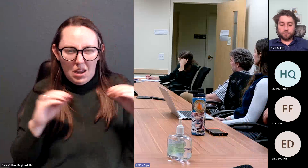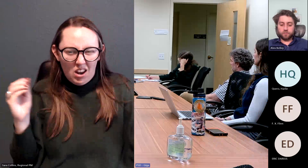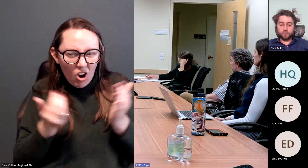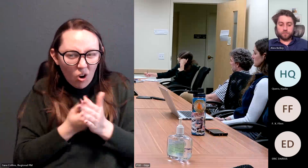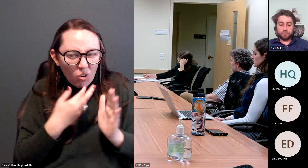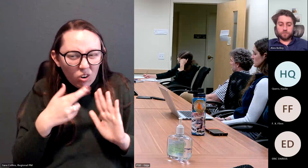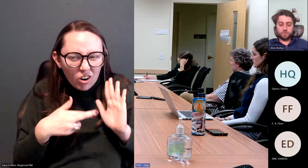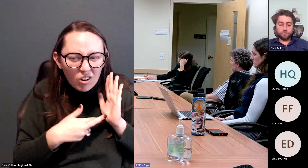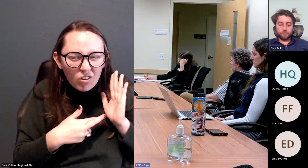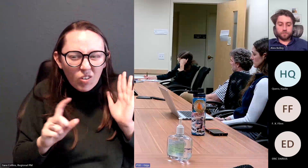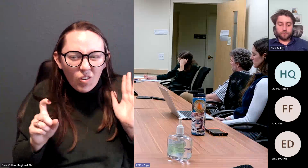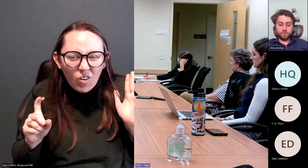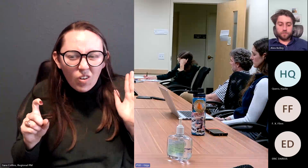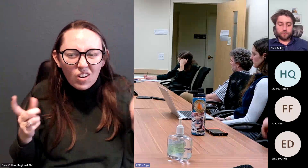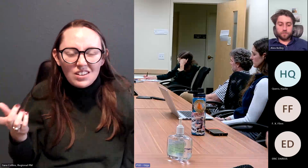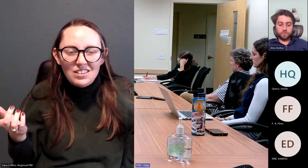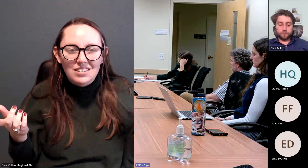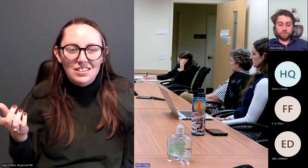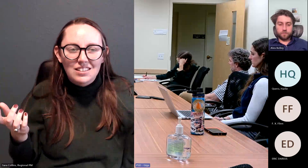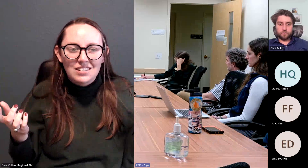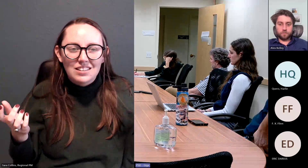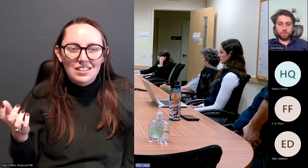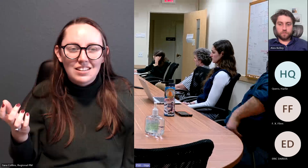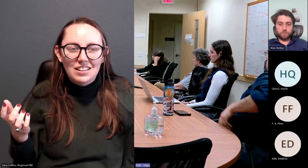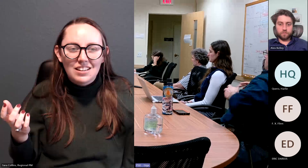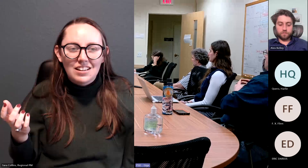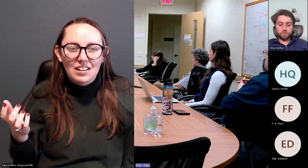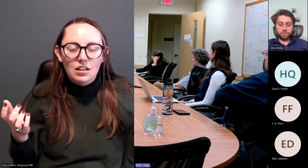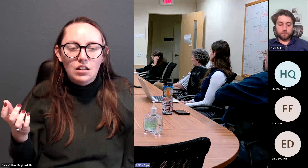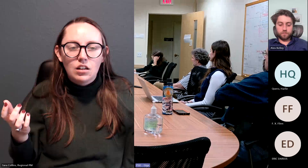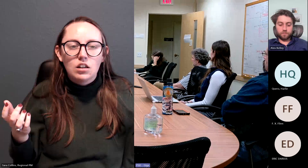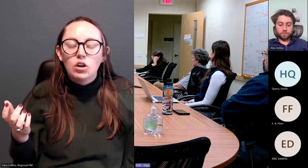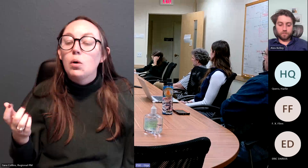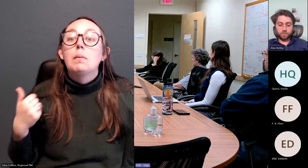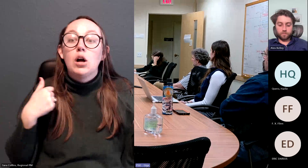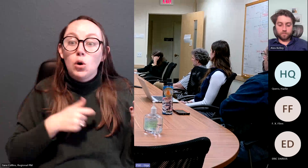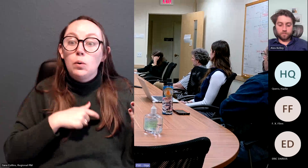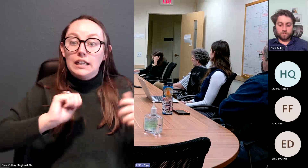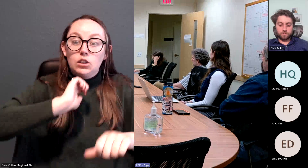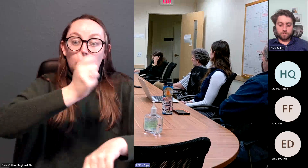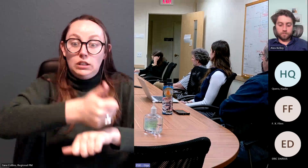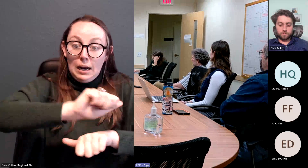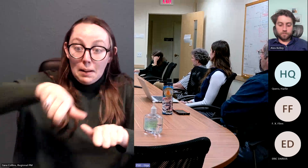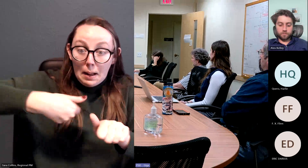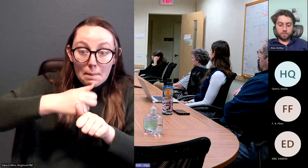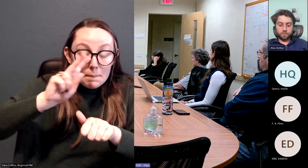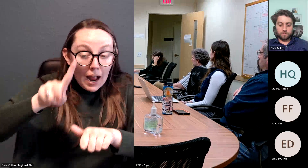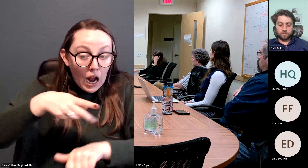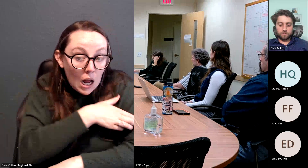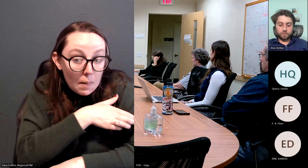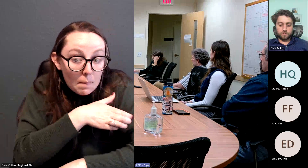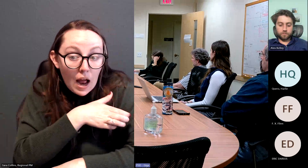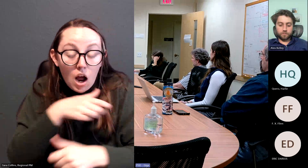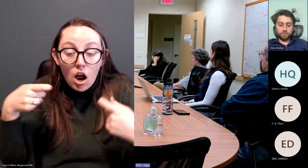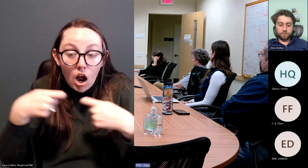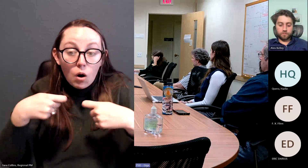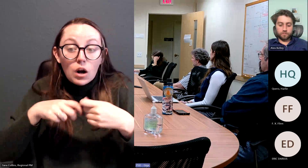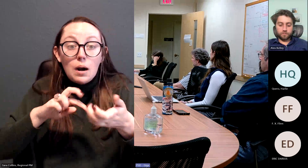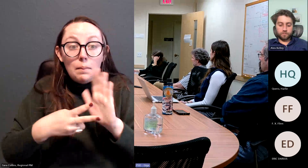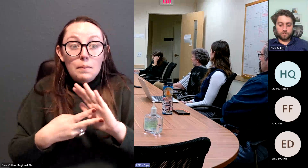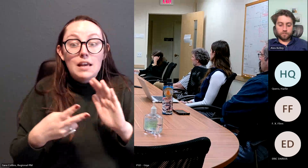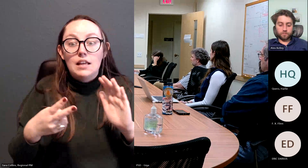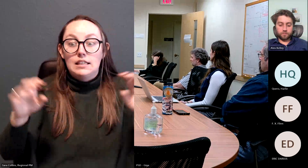yet that's exactly what we should be doing with the backup power to make sure people can call for help in an emergency. I'll leave